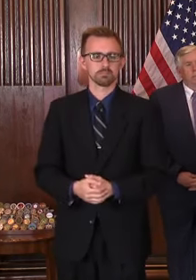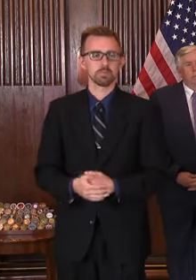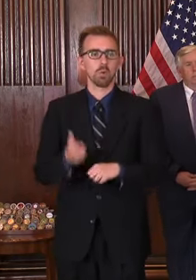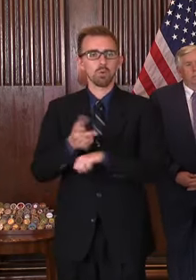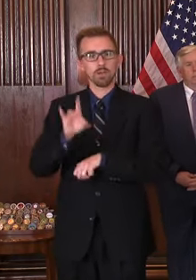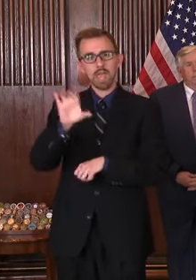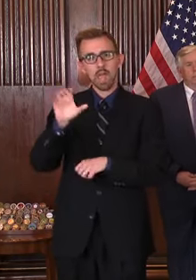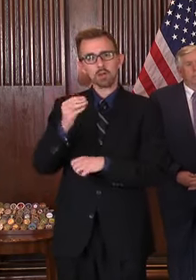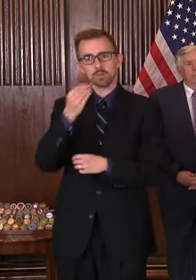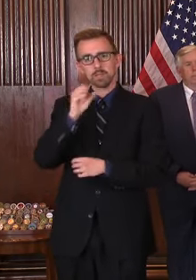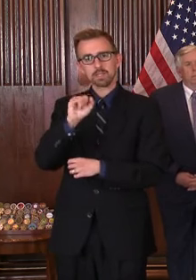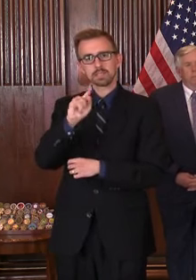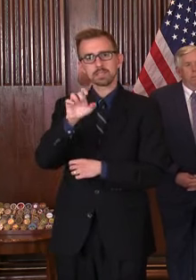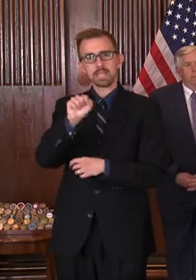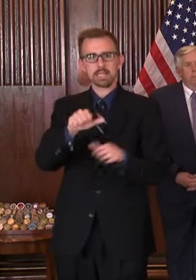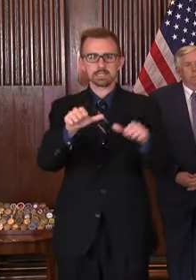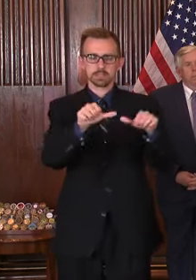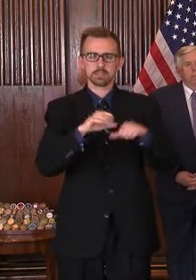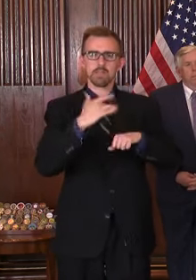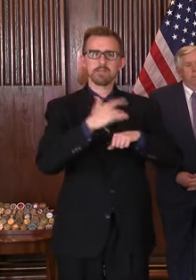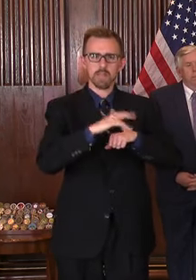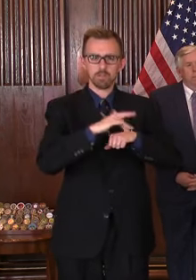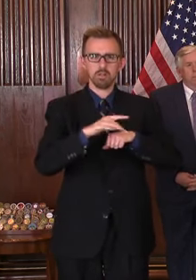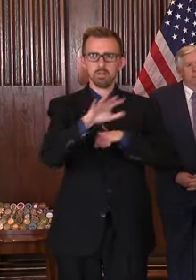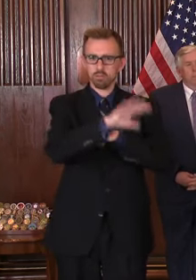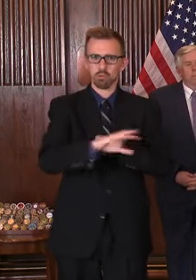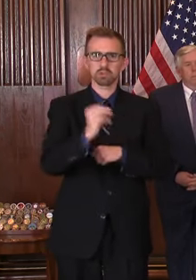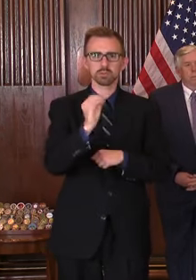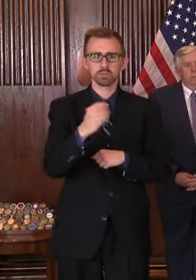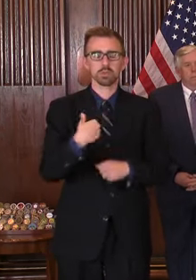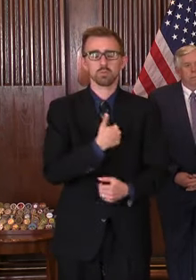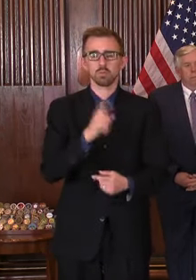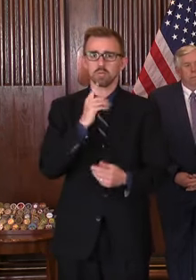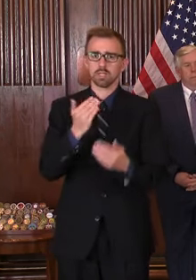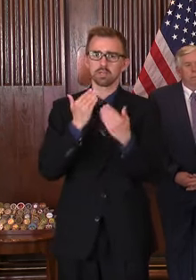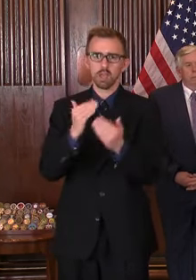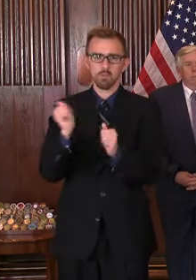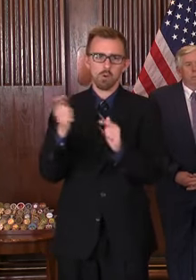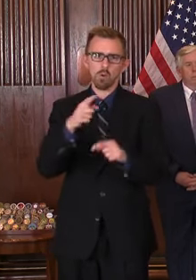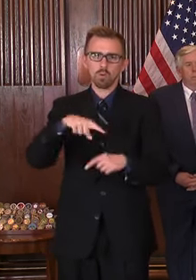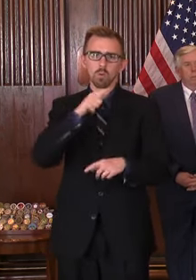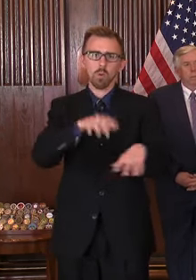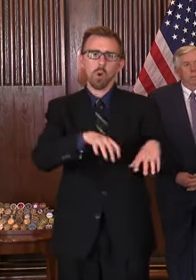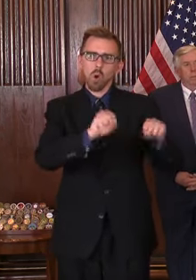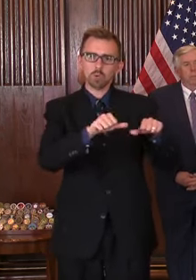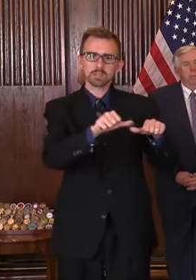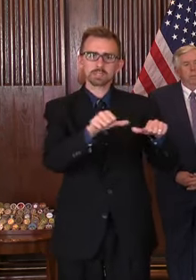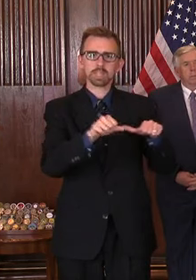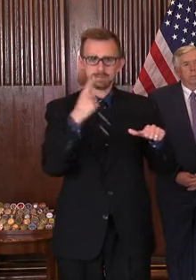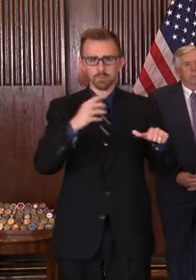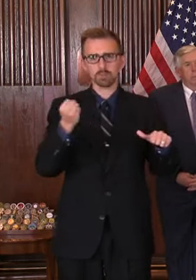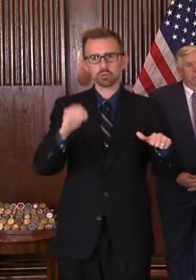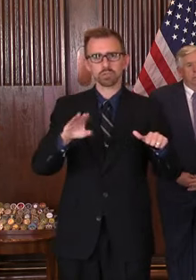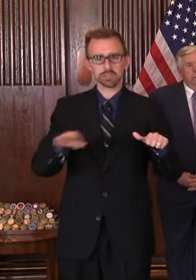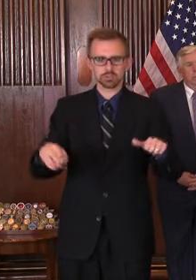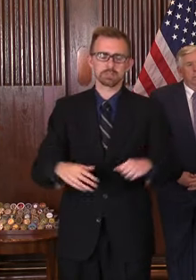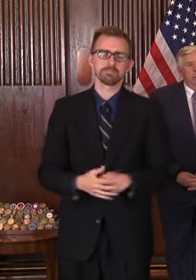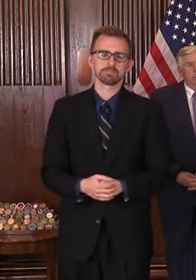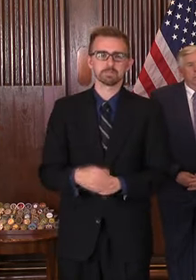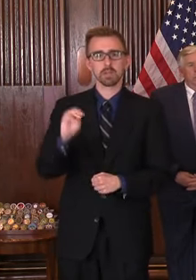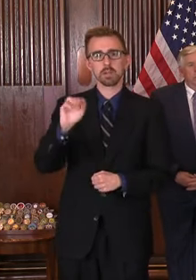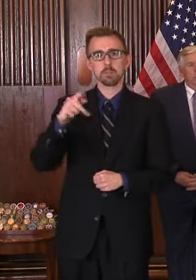meal sites available in communities throughout the state, and we're incredibly thankful to all of those hosting those meals for Missouri's kids. A map of meals